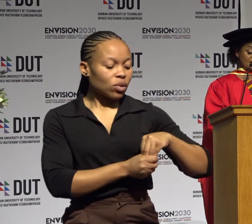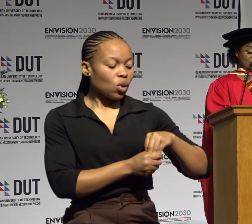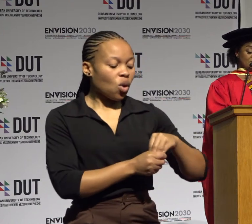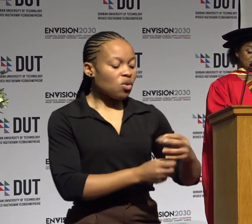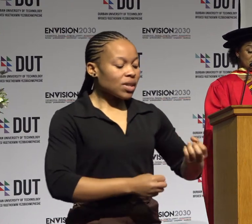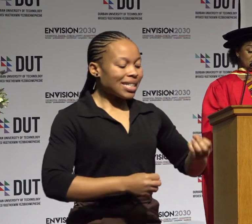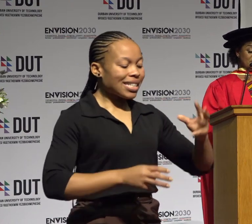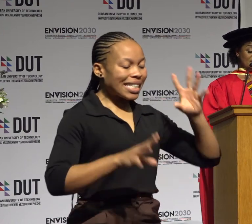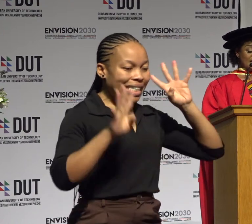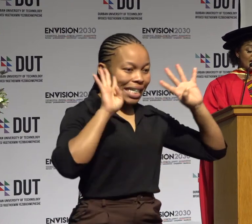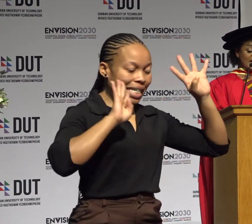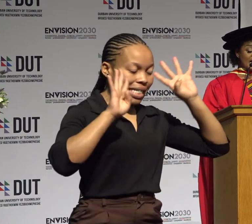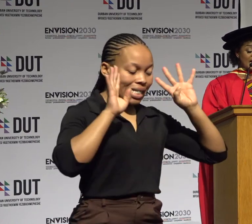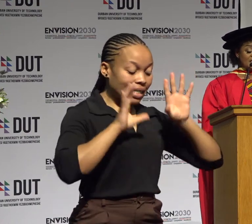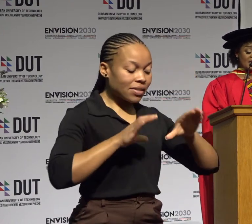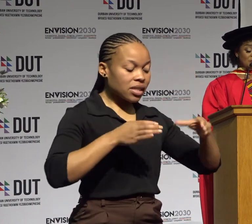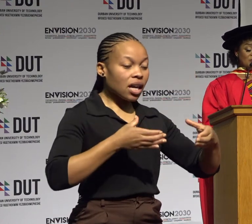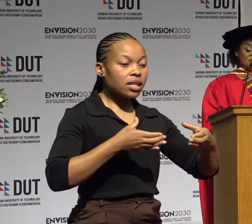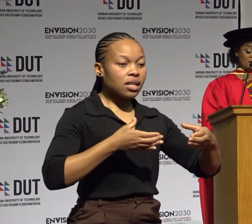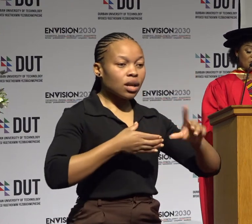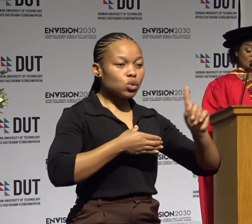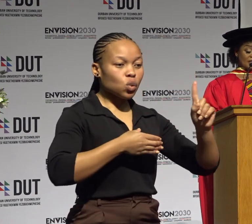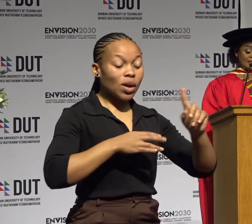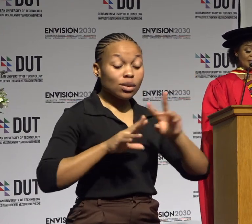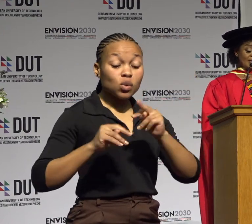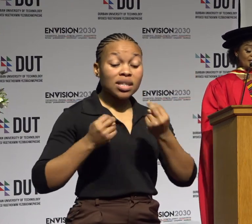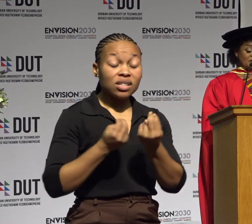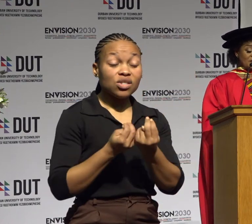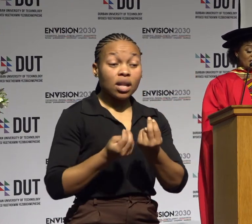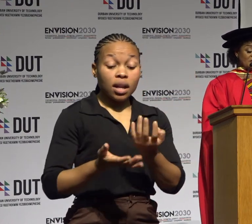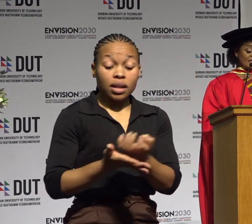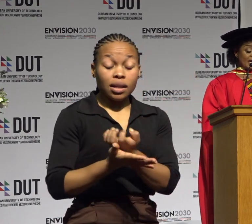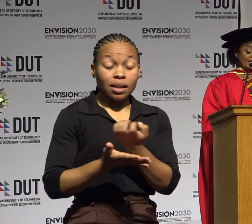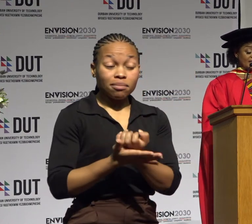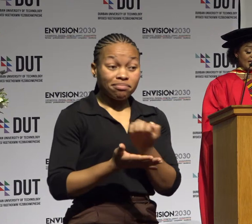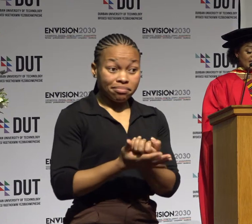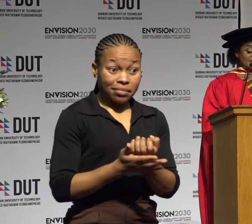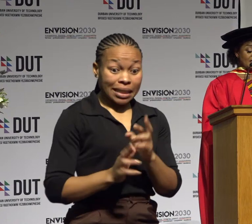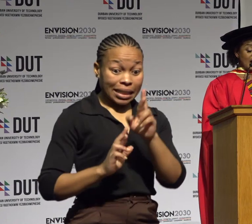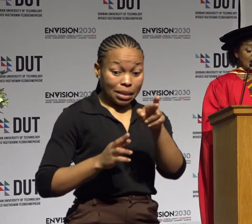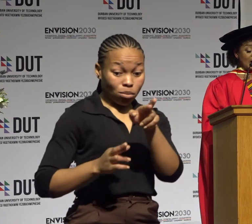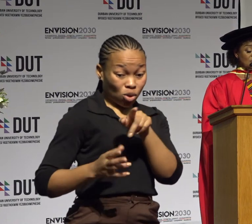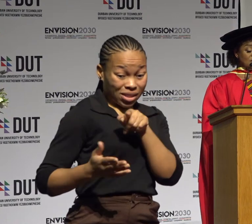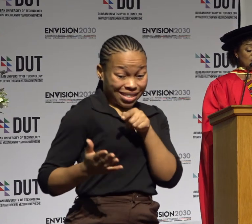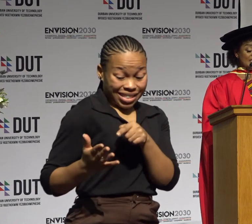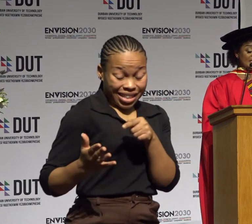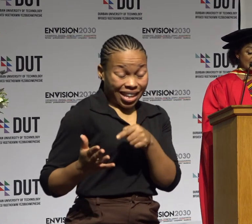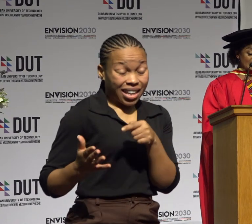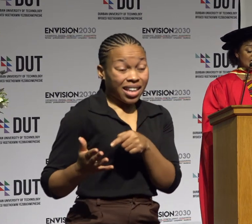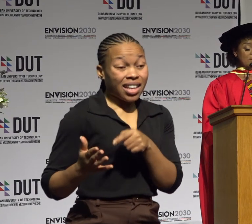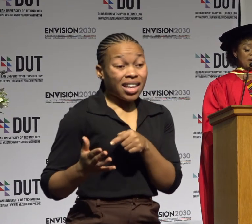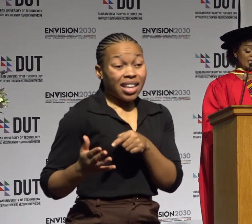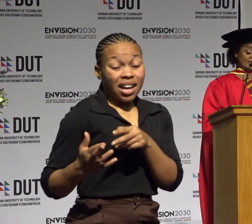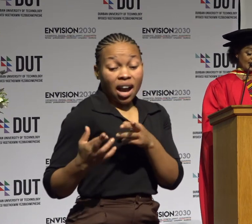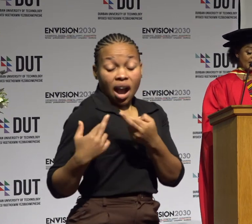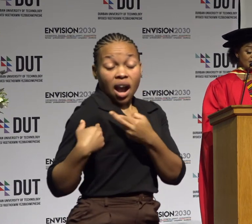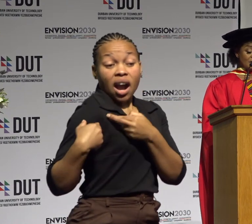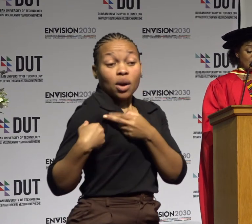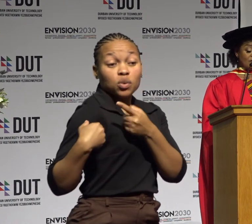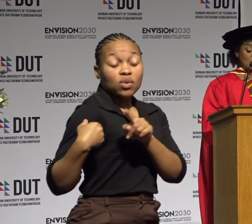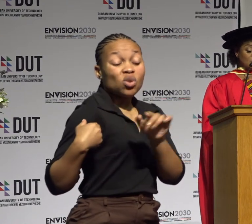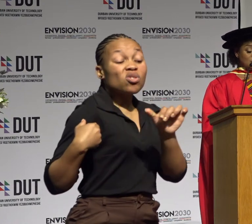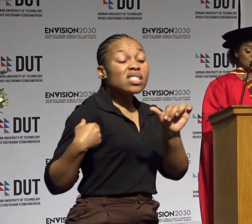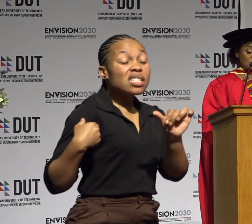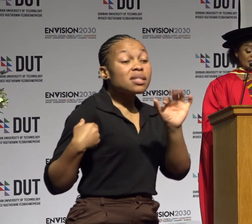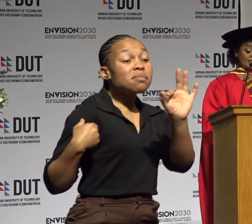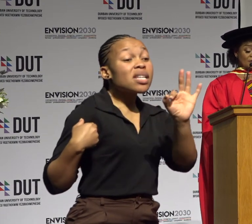economy. In terms of the report, the creative sector accounts for 6%